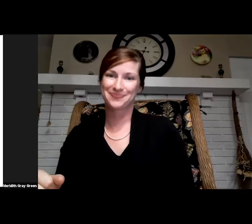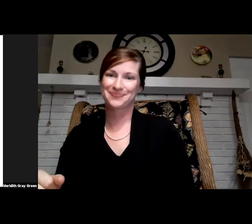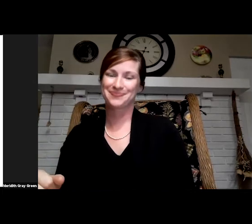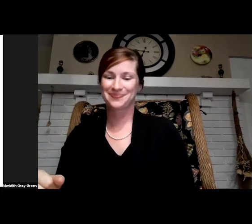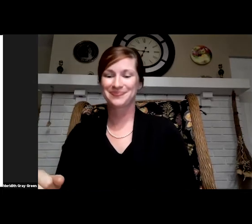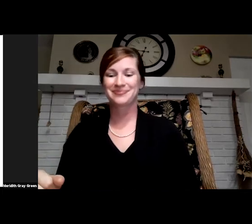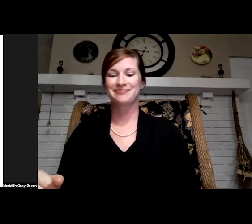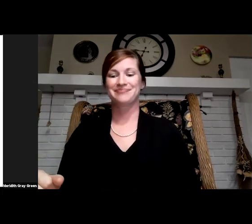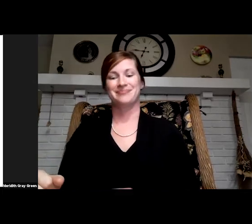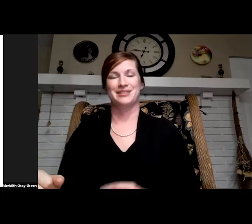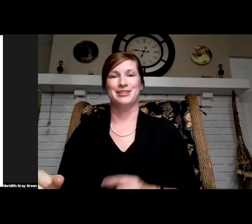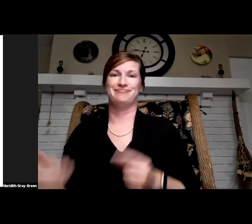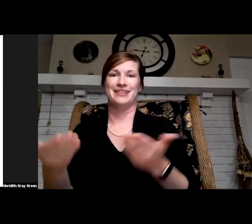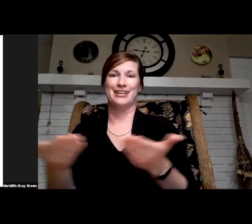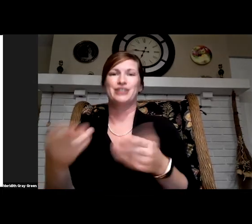Deaf Visual Arts Festival.